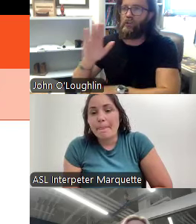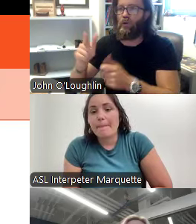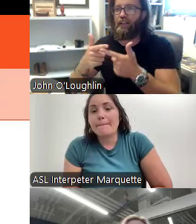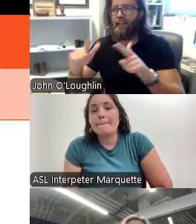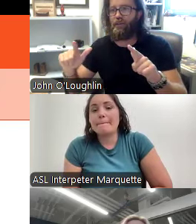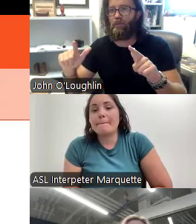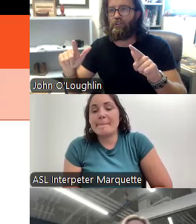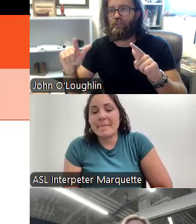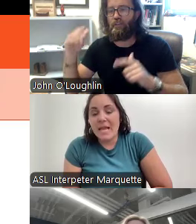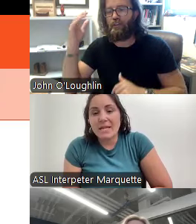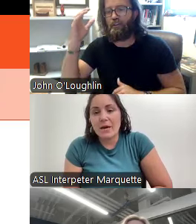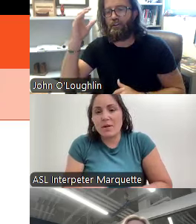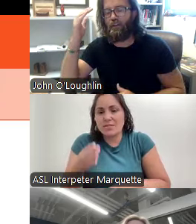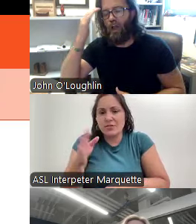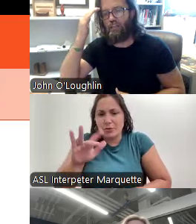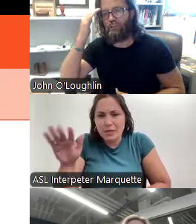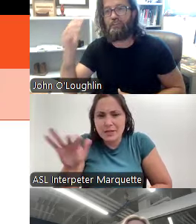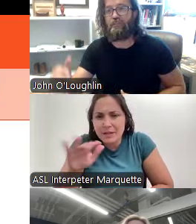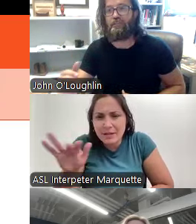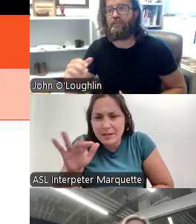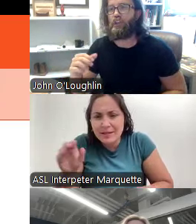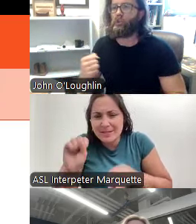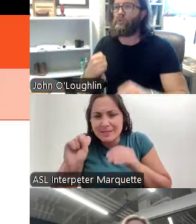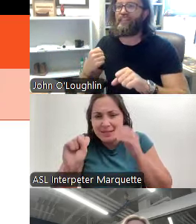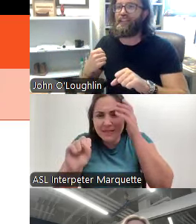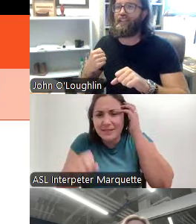Um, and